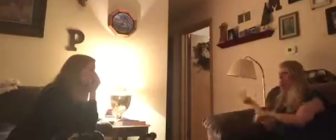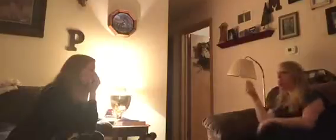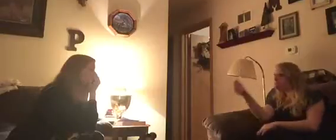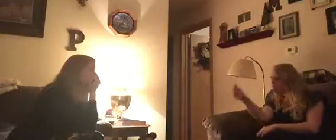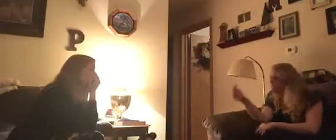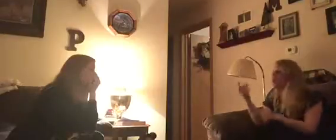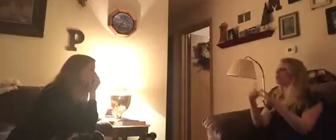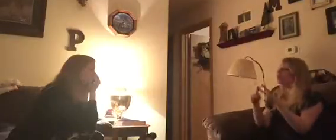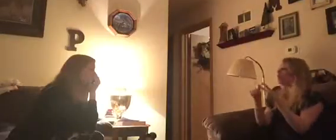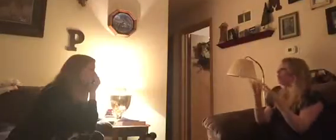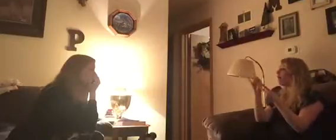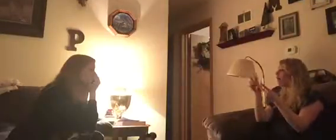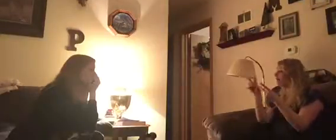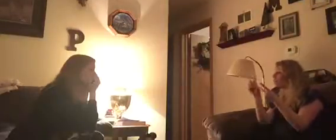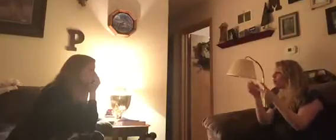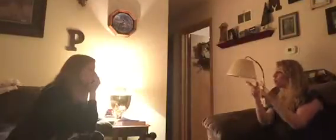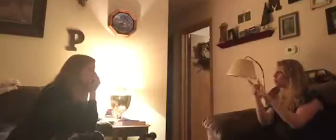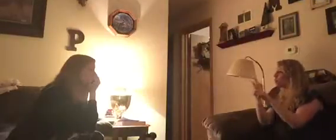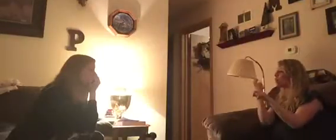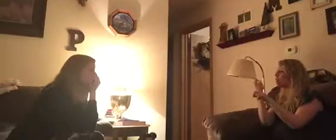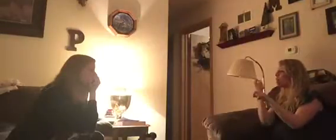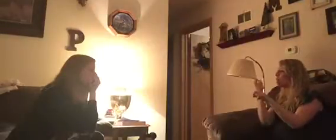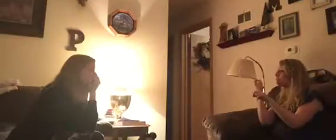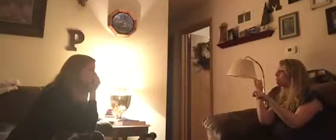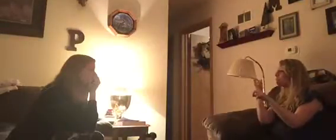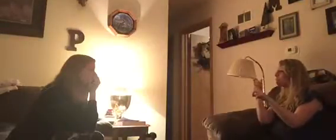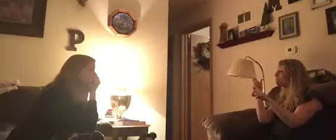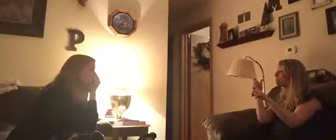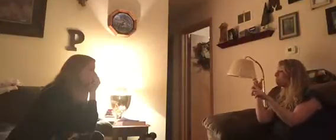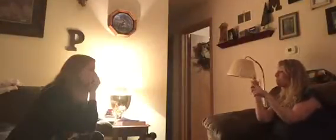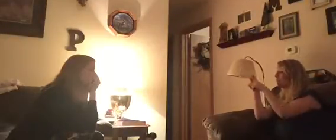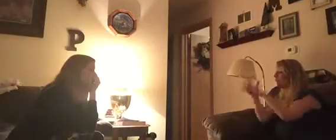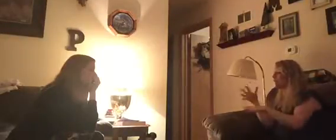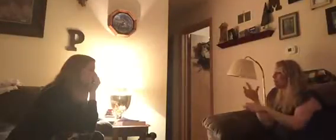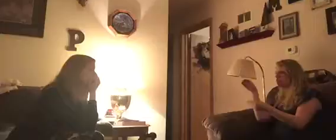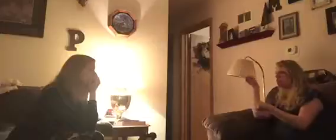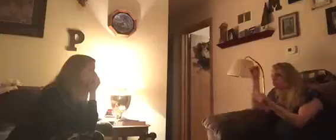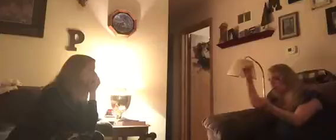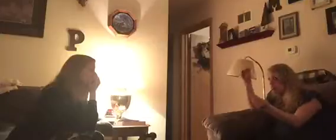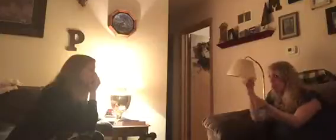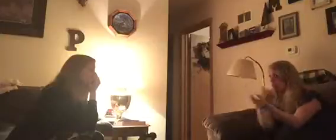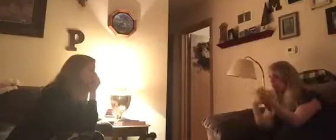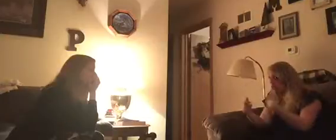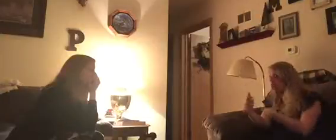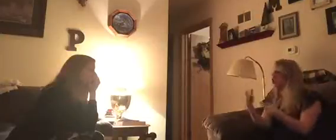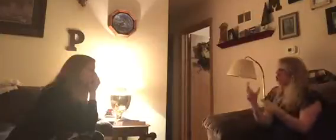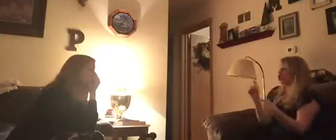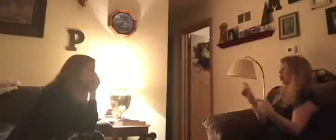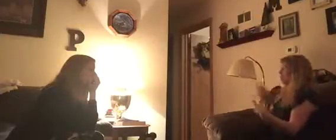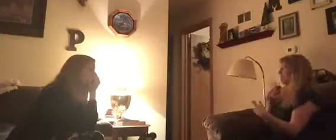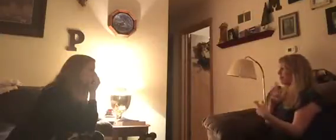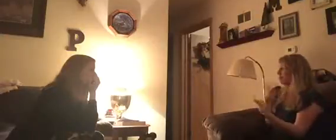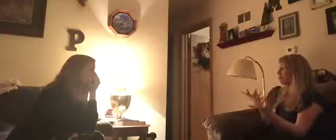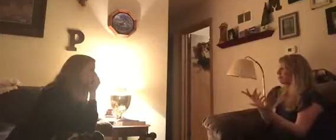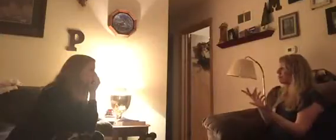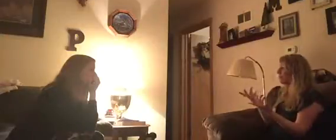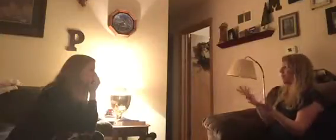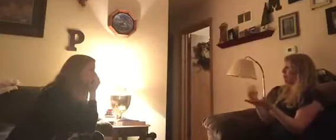this date, what have you, then it should be fine, yeah. If something were to happen again, they should be able to reimburse you for